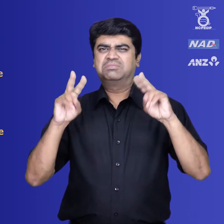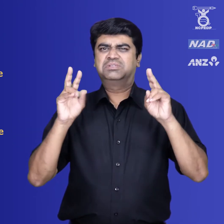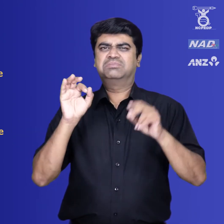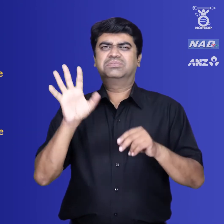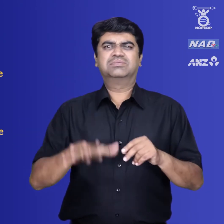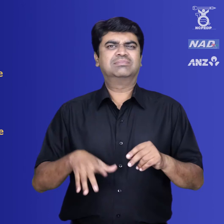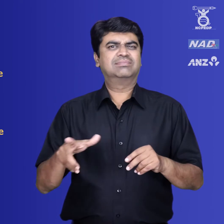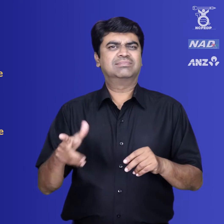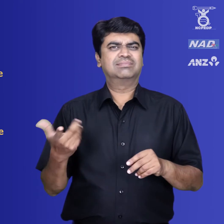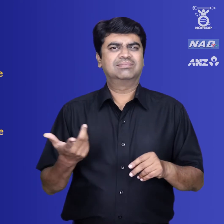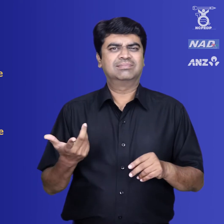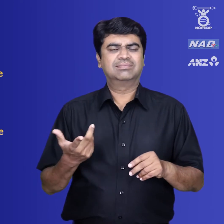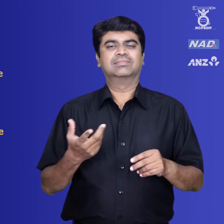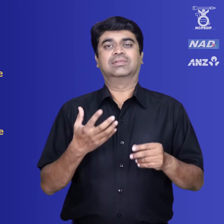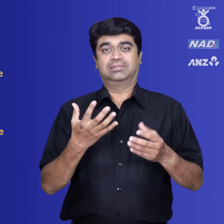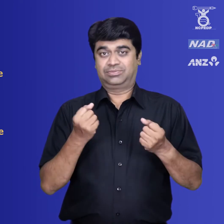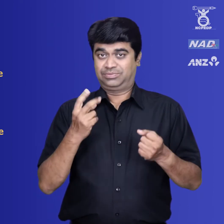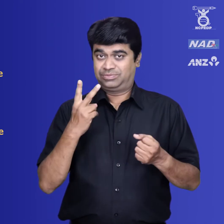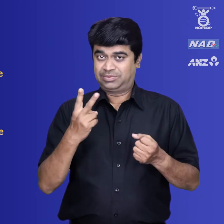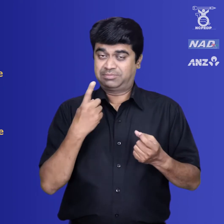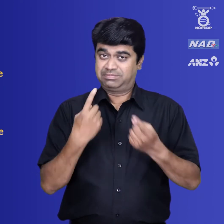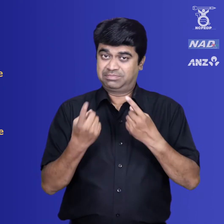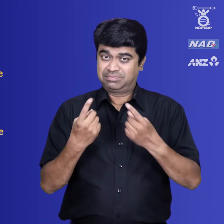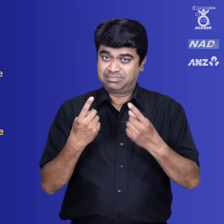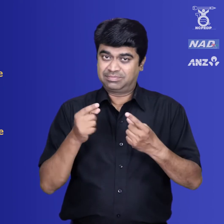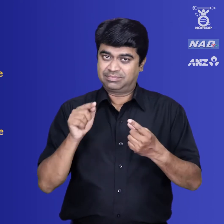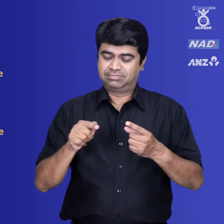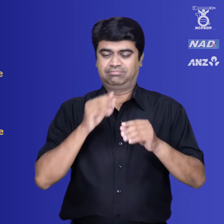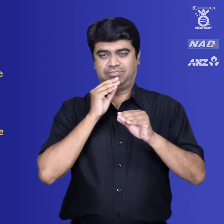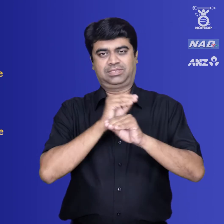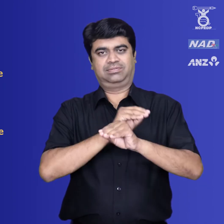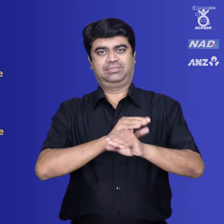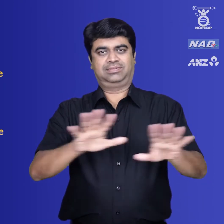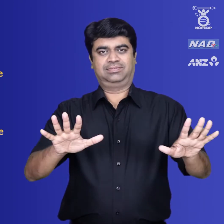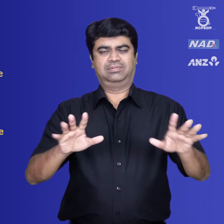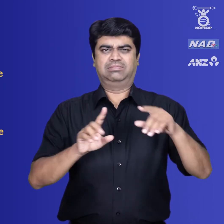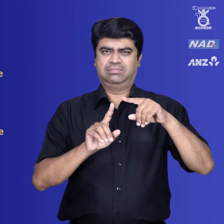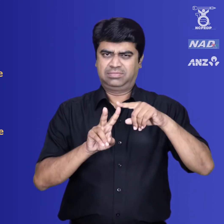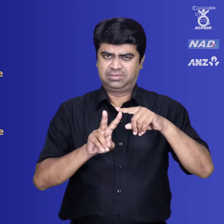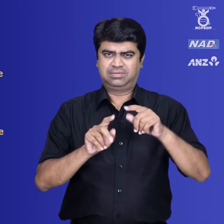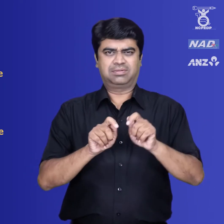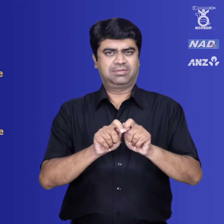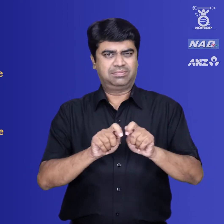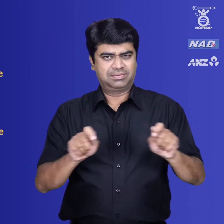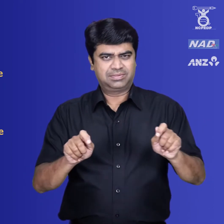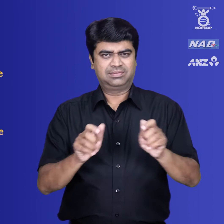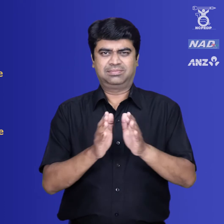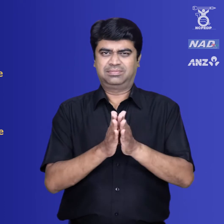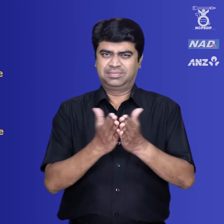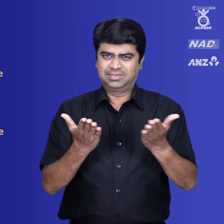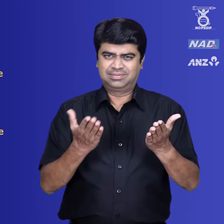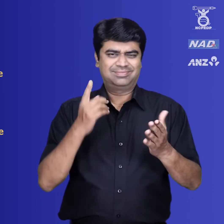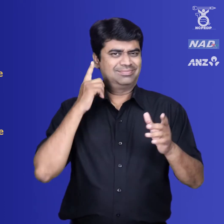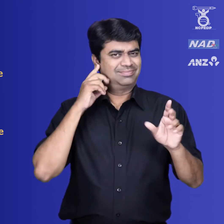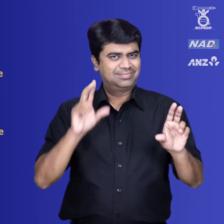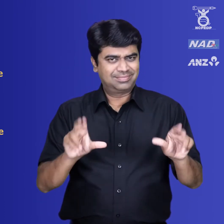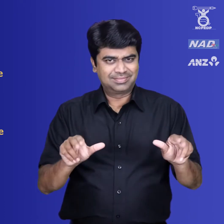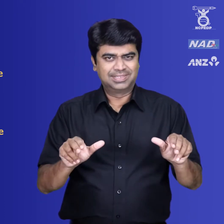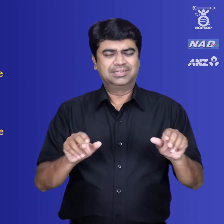radio and other mass media on the causes of disabilities and the preventive measures to be